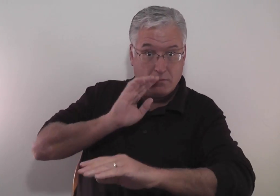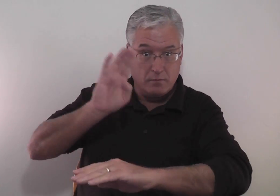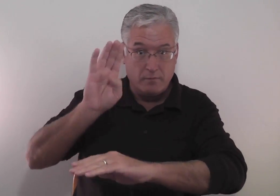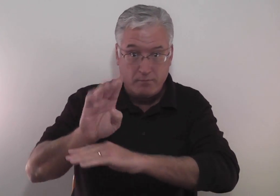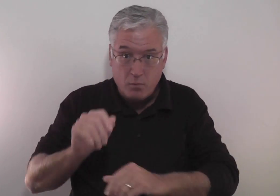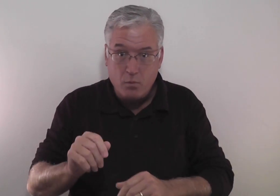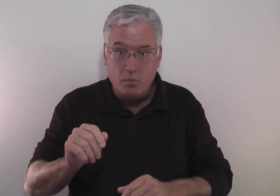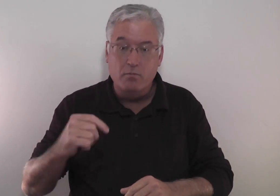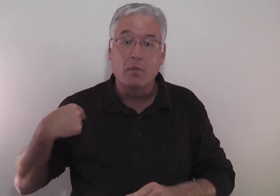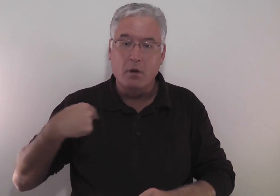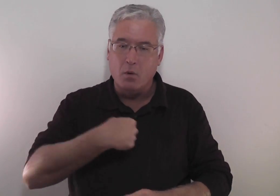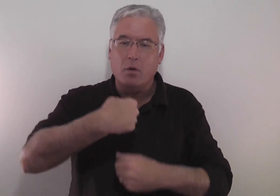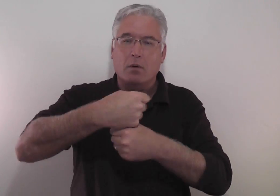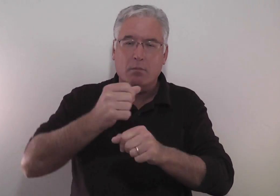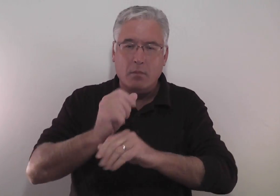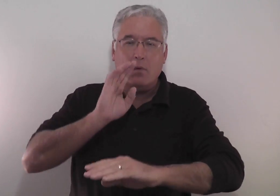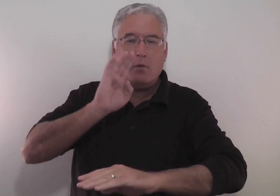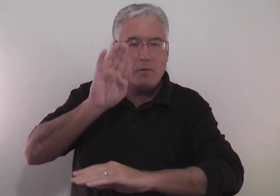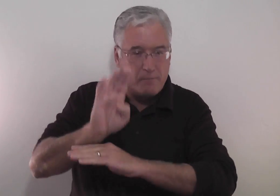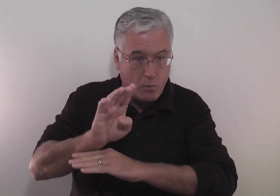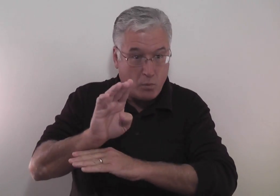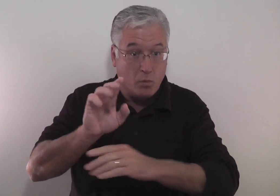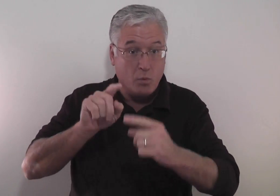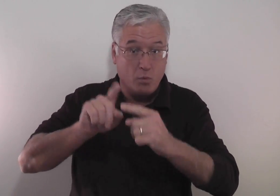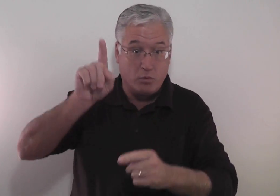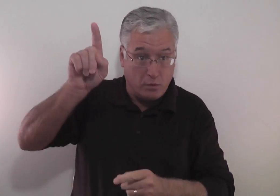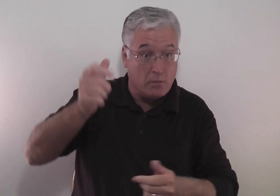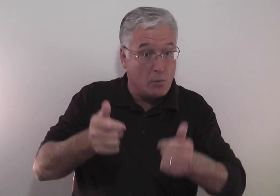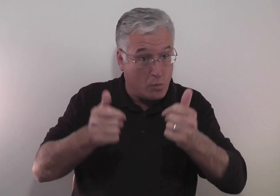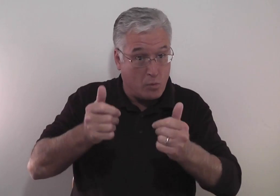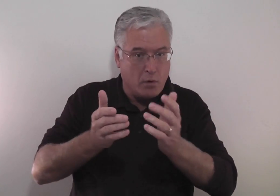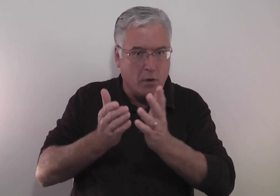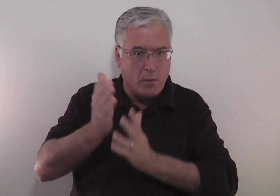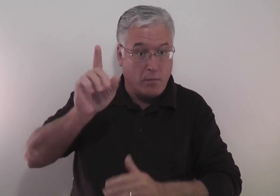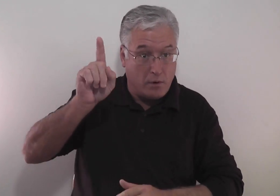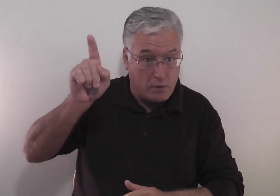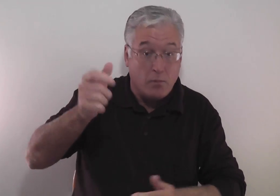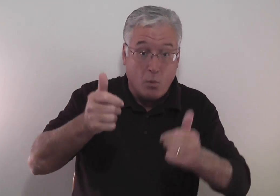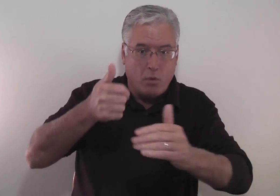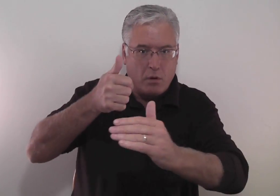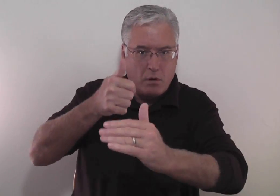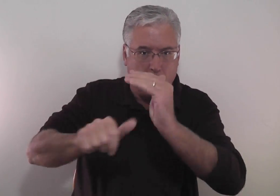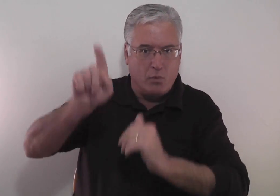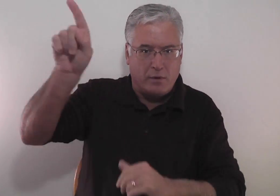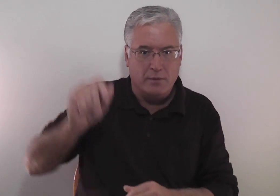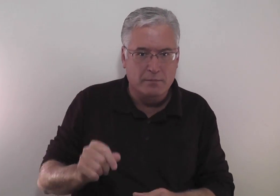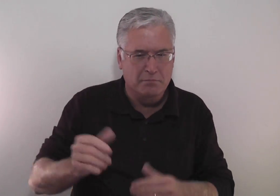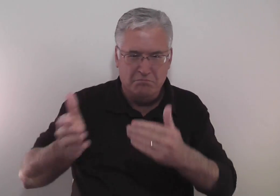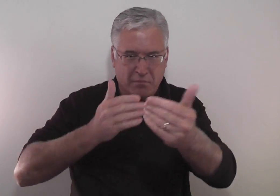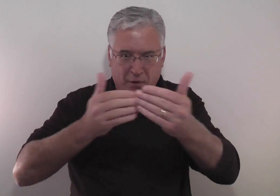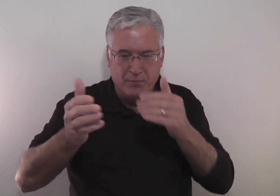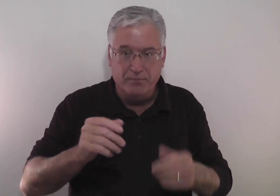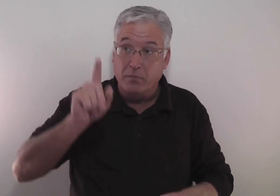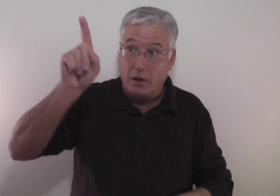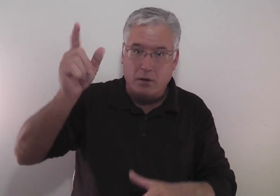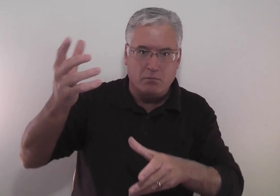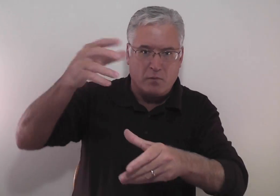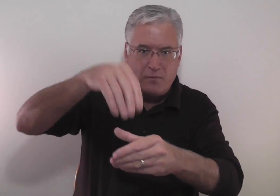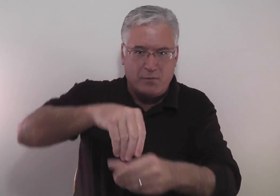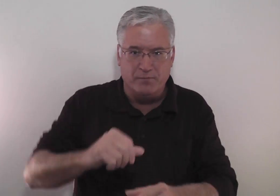So whenever you make a vow to someone, you're making this vow in the name of God. It's under him or by